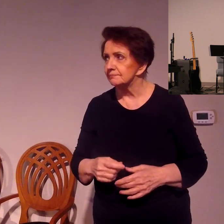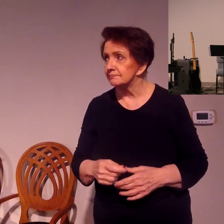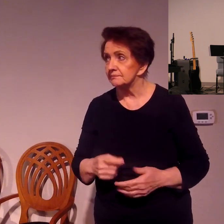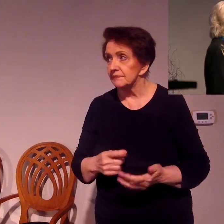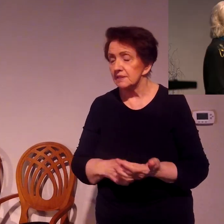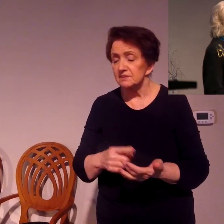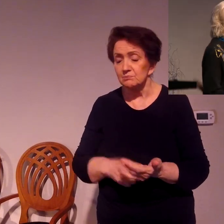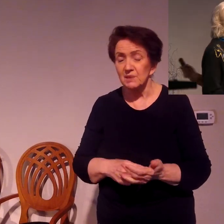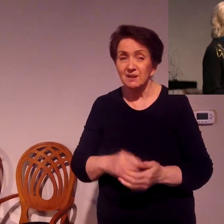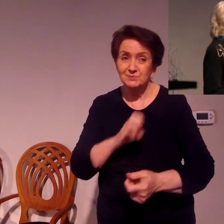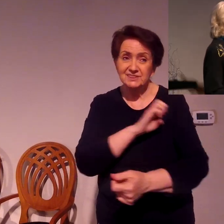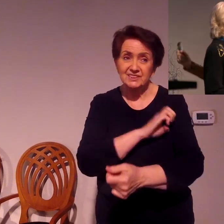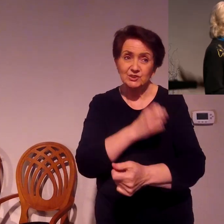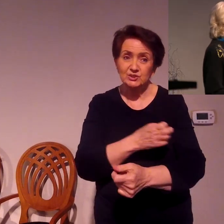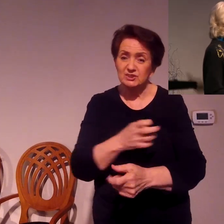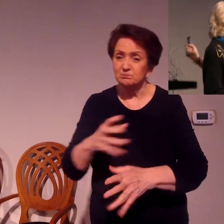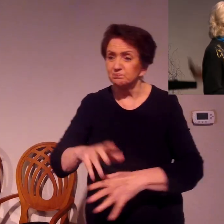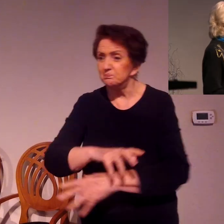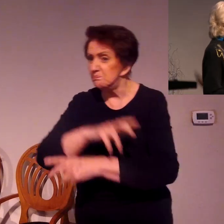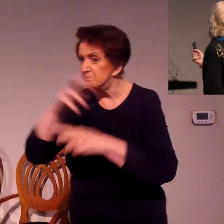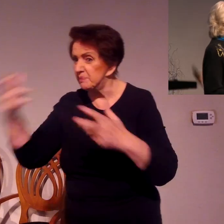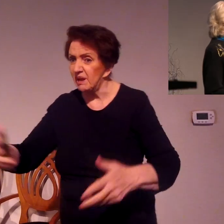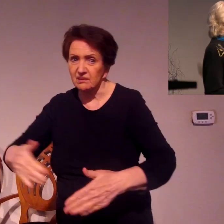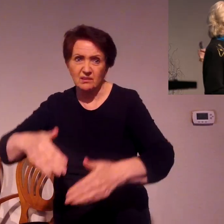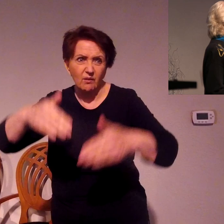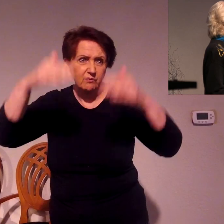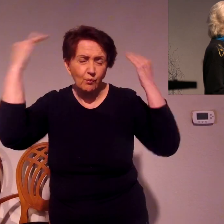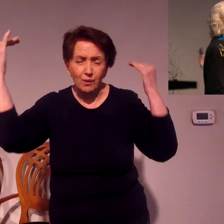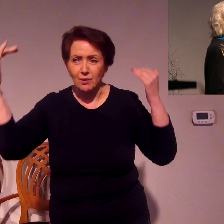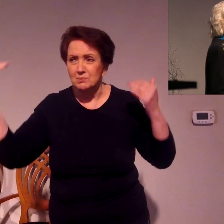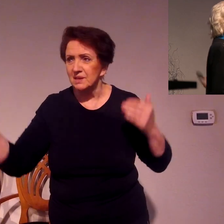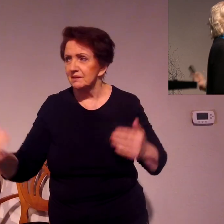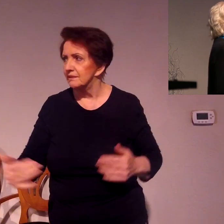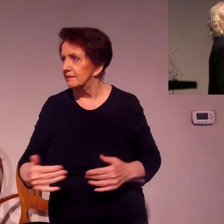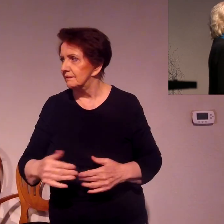sometimes the energy is big for me.